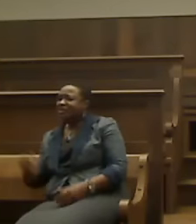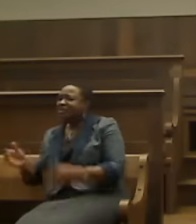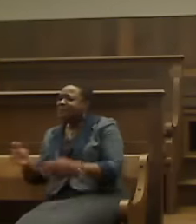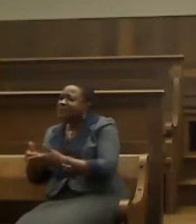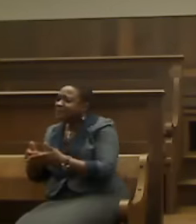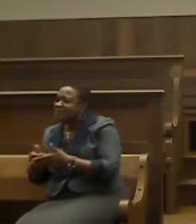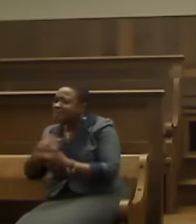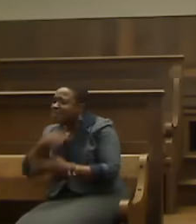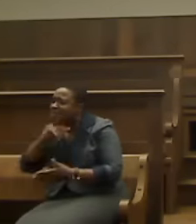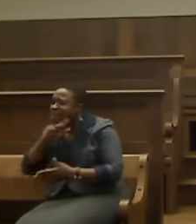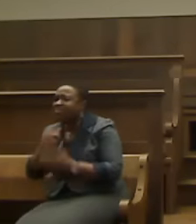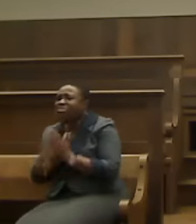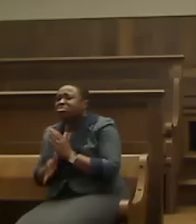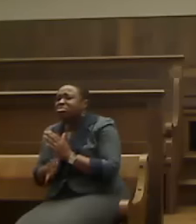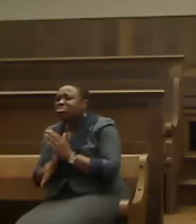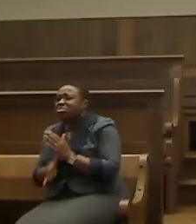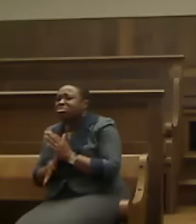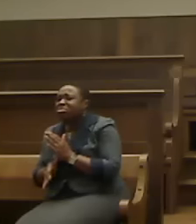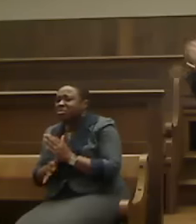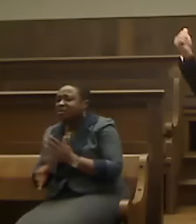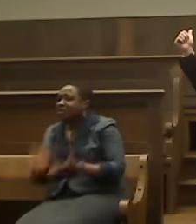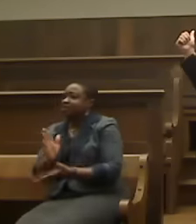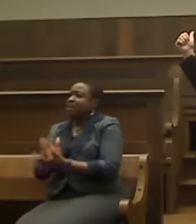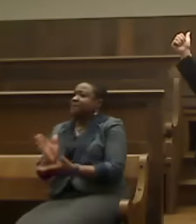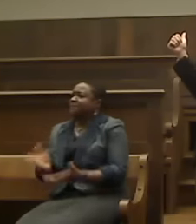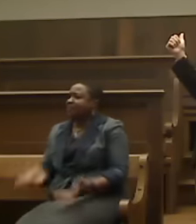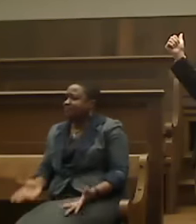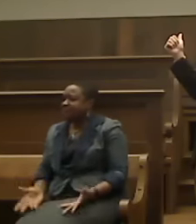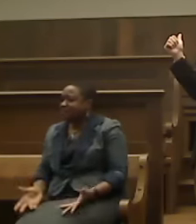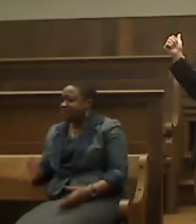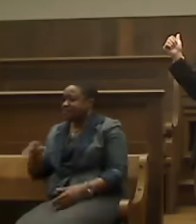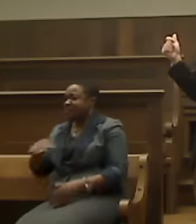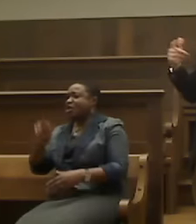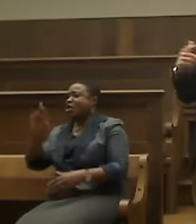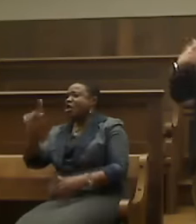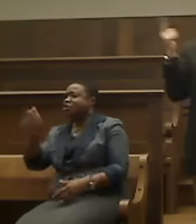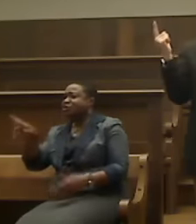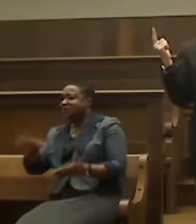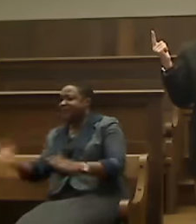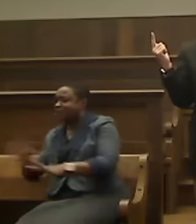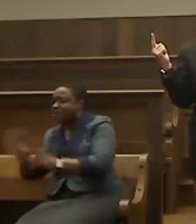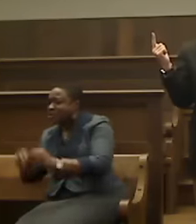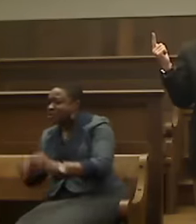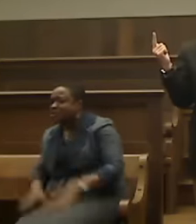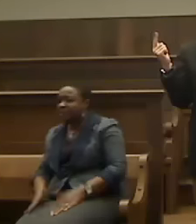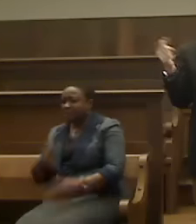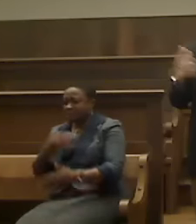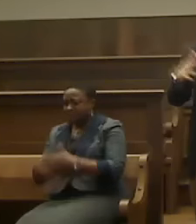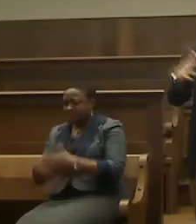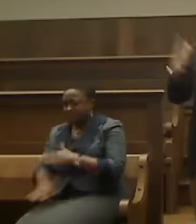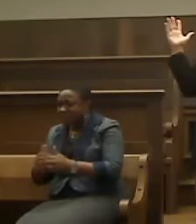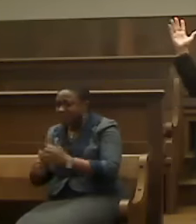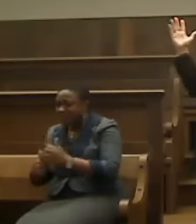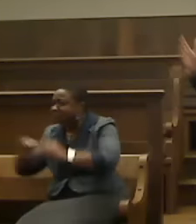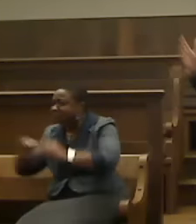piglets. No more diarrhea. They had no more deaths from ulcers. They had no more birth defects. They had